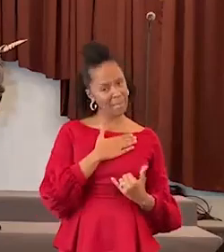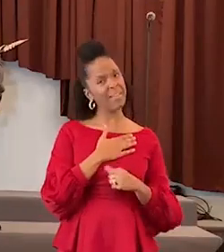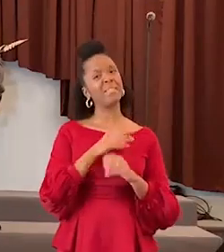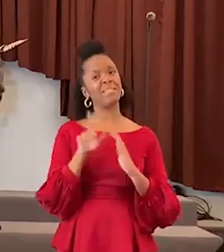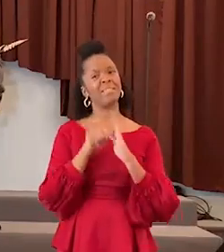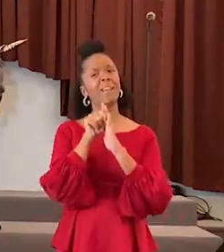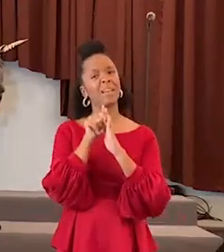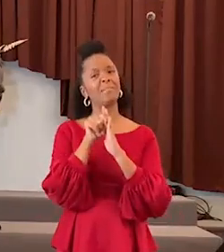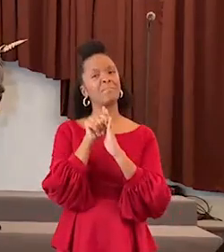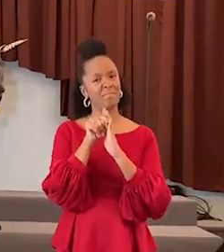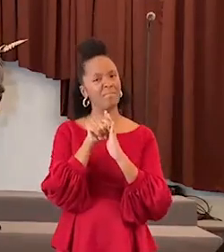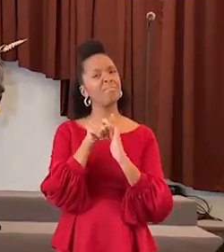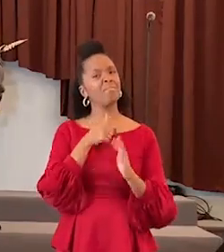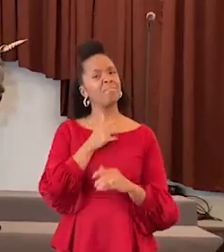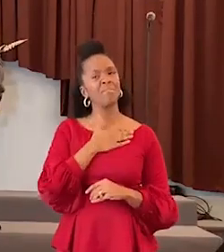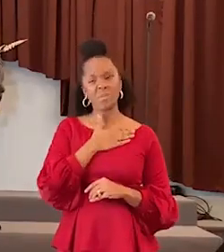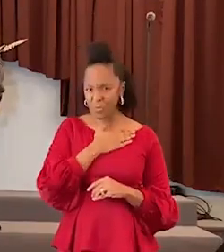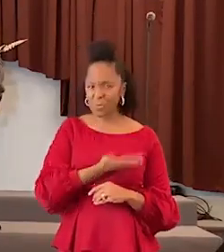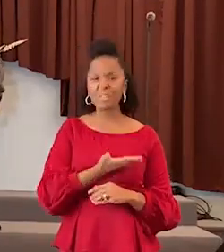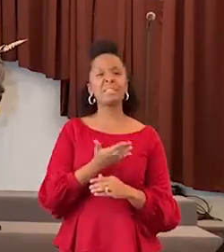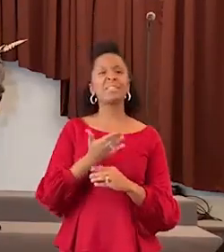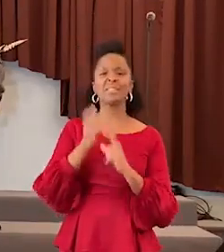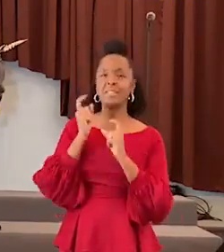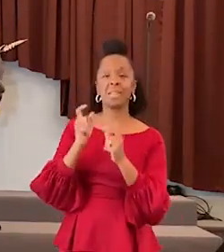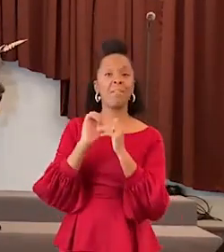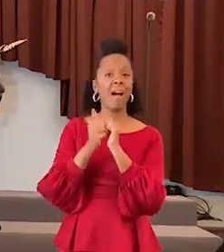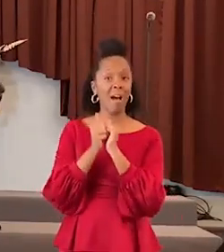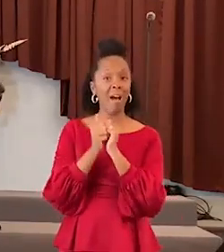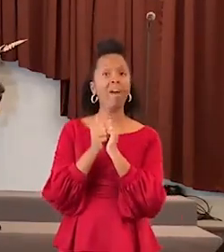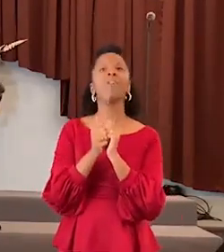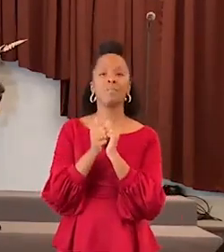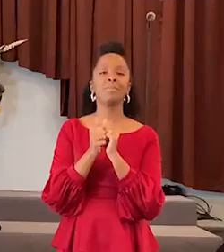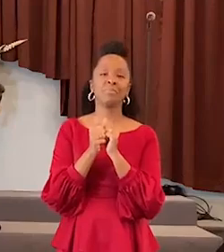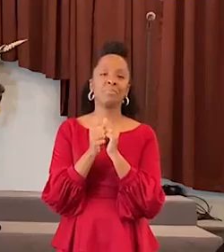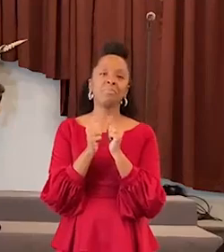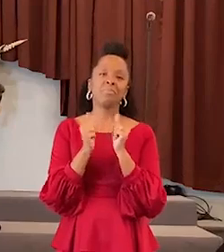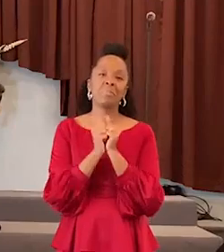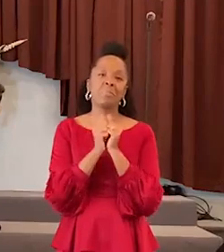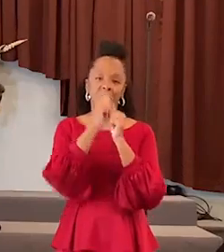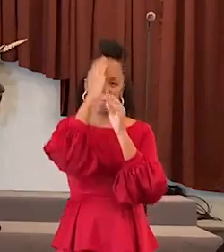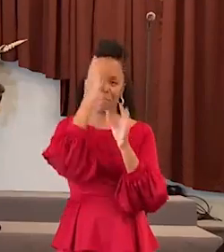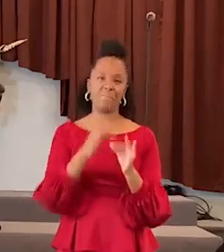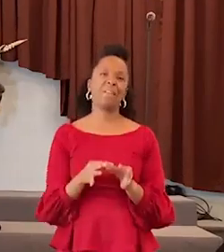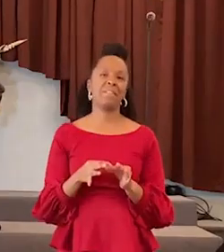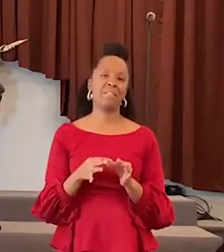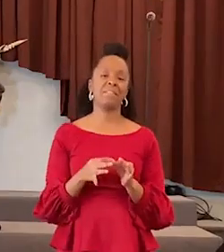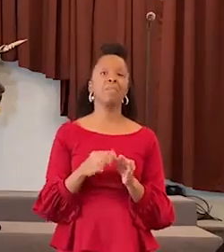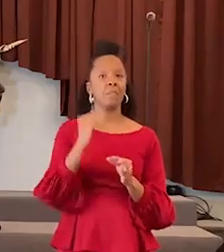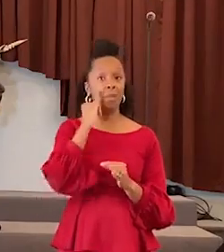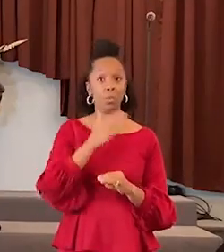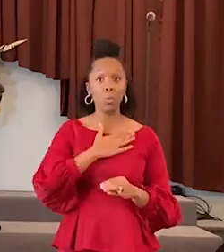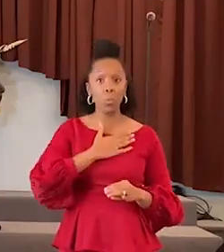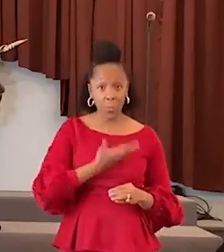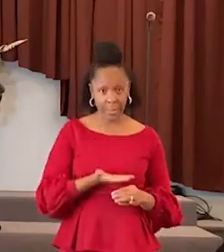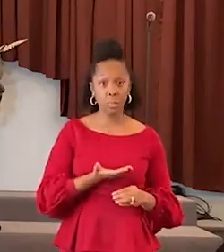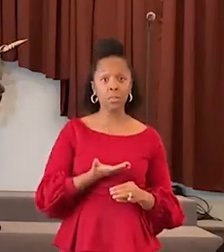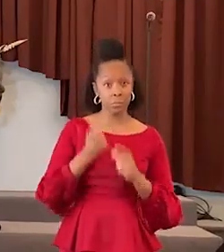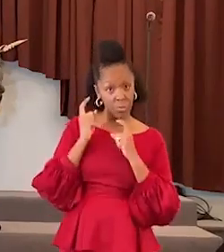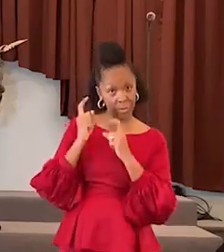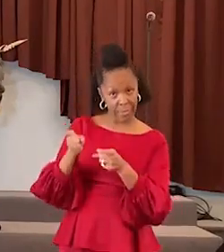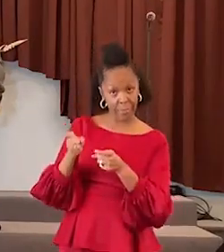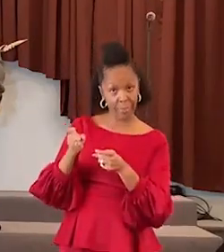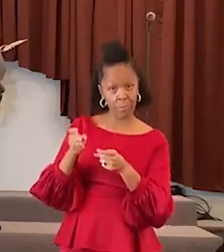I'm going to sow my faith. It is so. Come on, if you're giving, say it is so. It is so. It is so. While you're giving, say